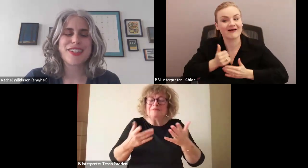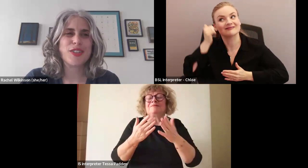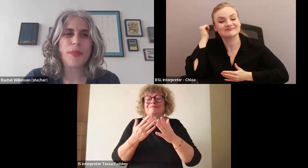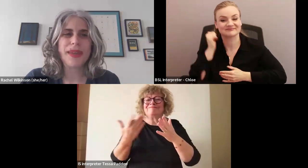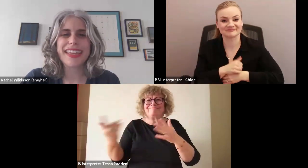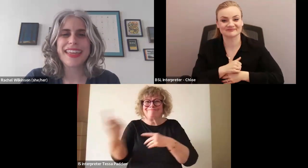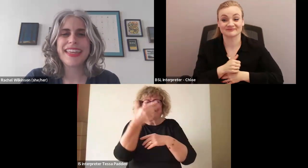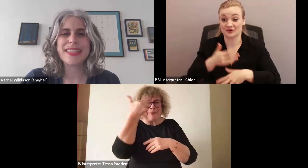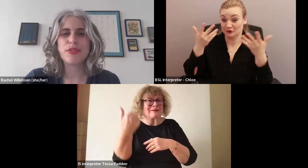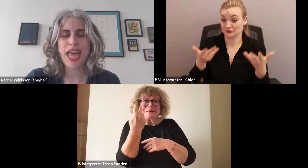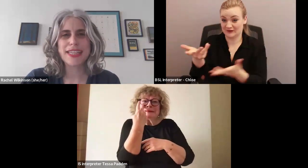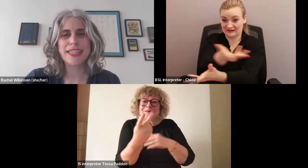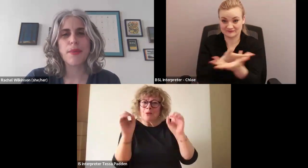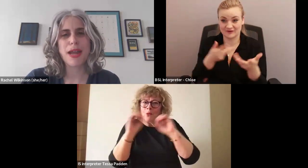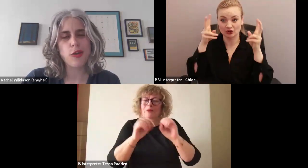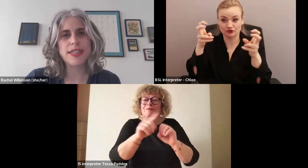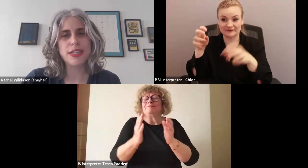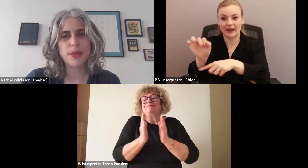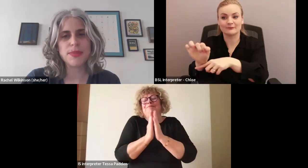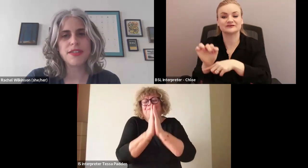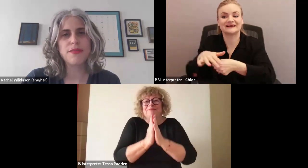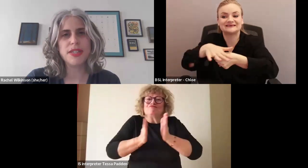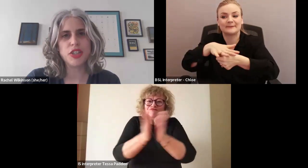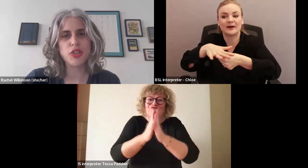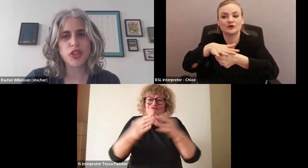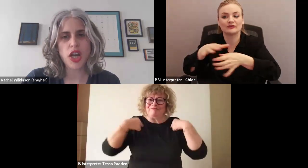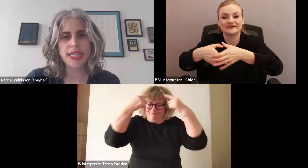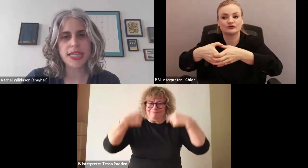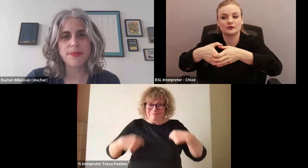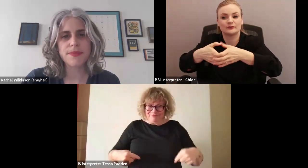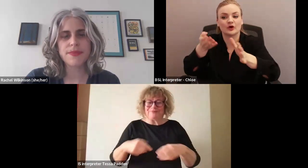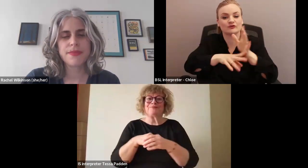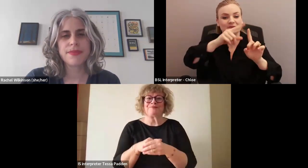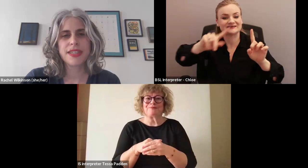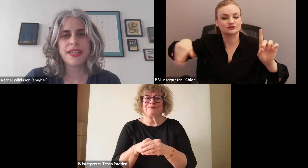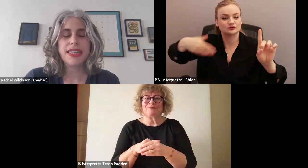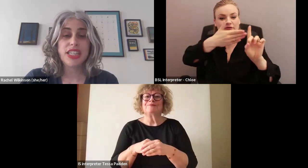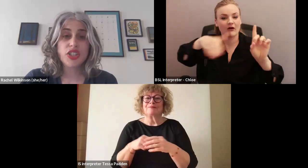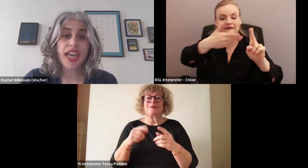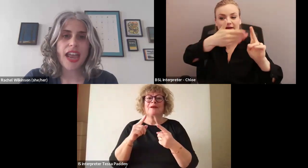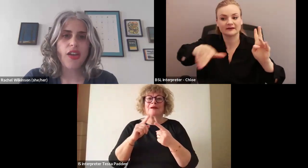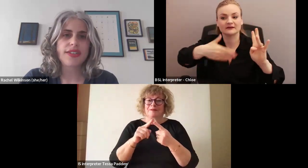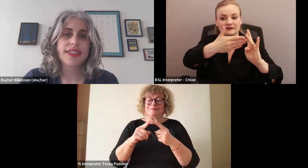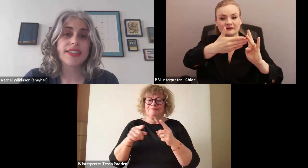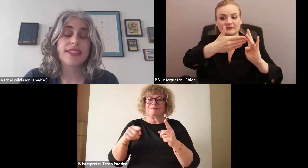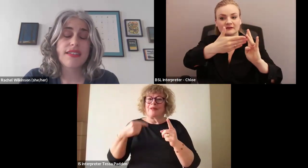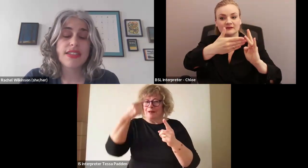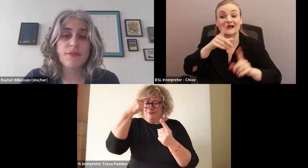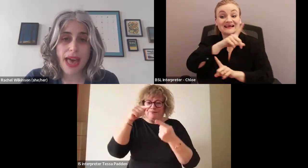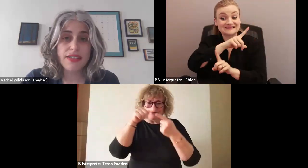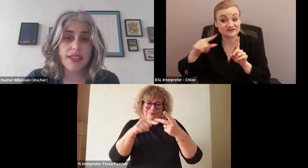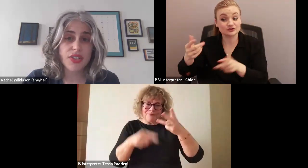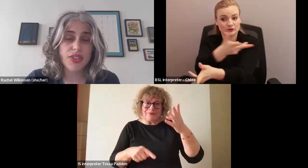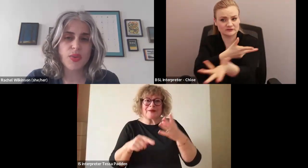Today's discussion topic is protecting minority groups from digital targeting. Digital Dialogues is a